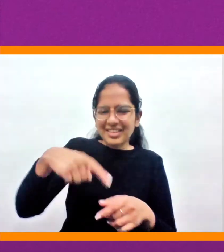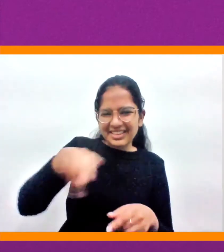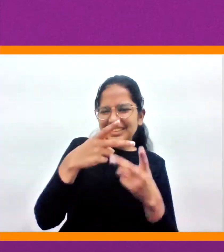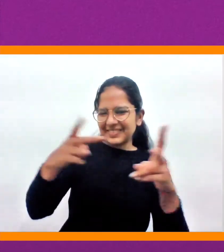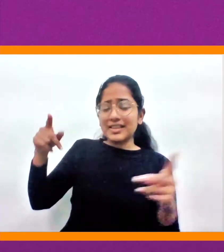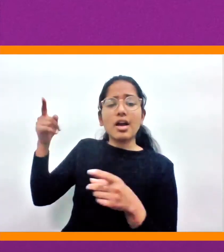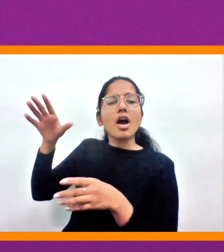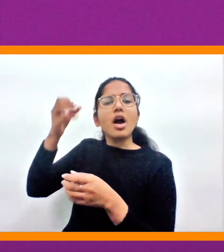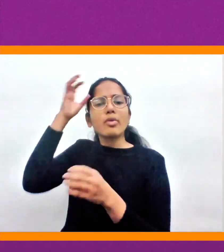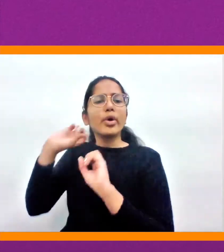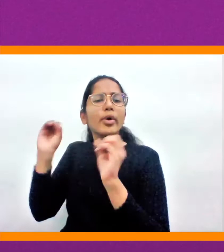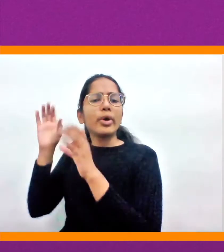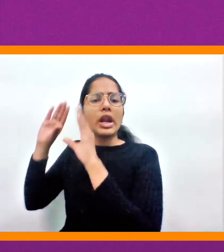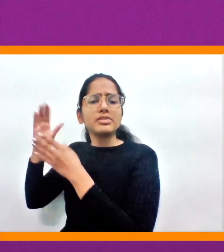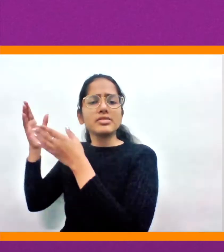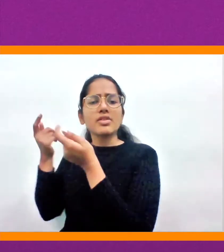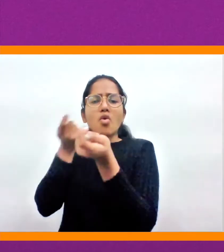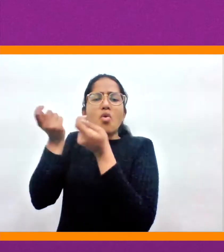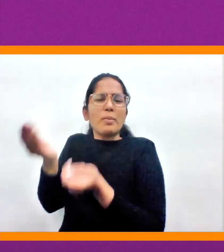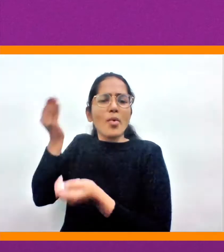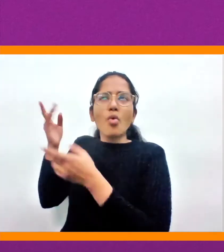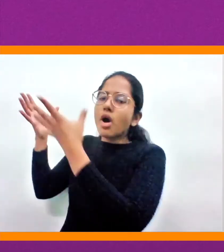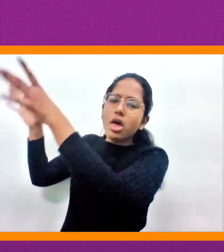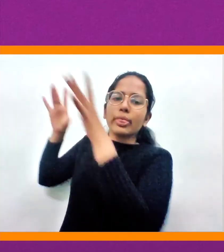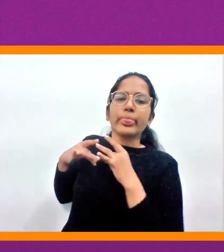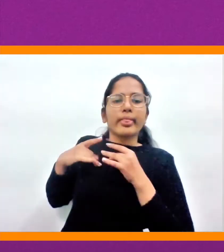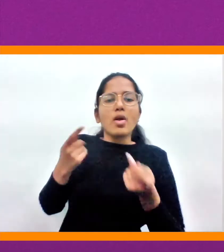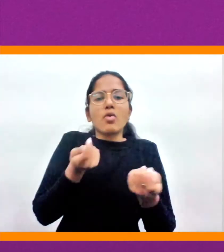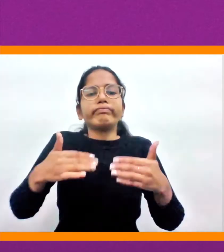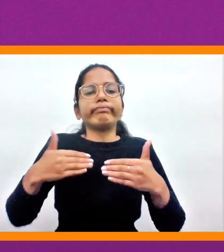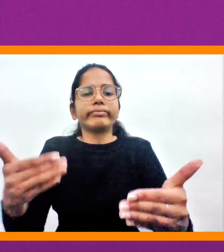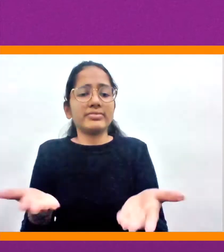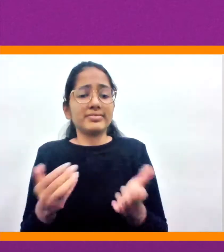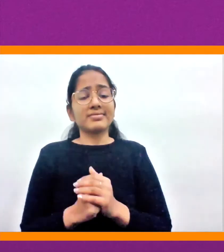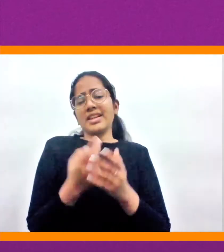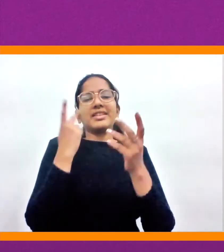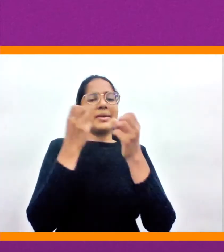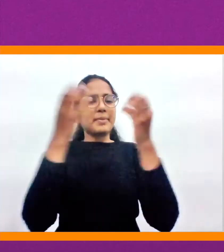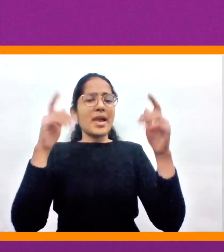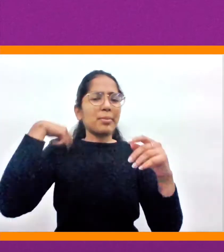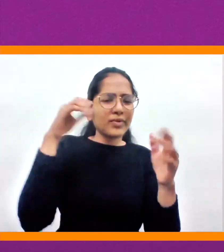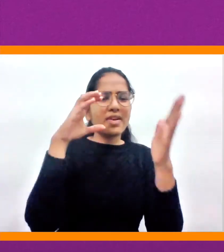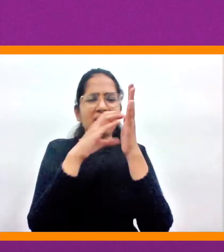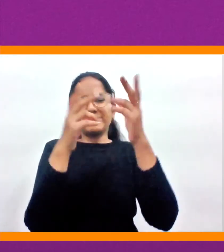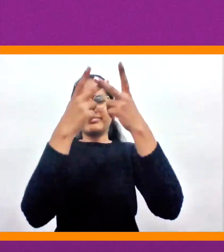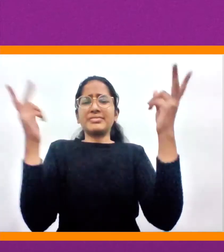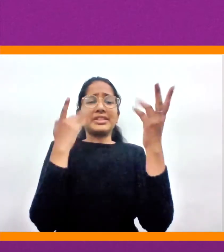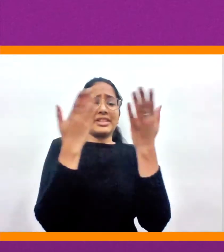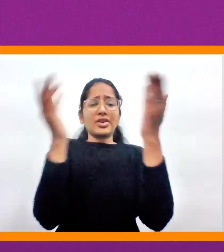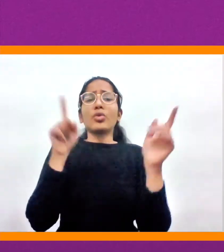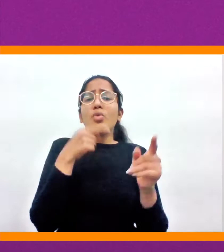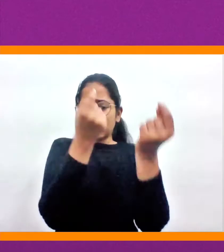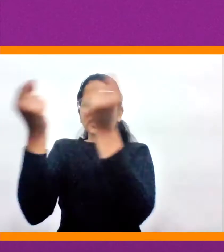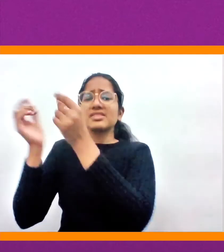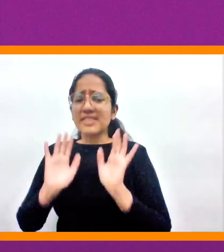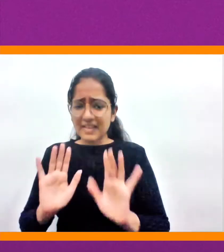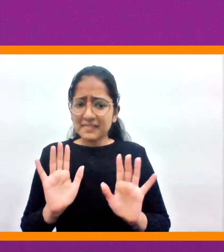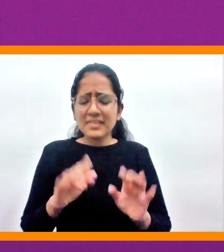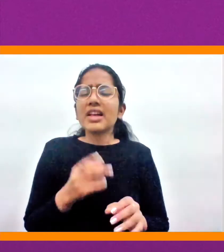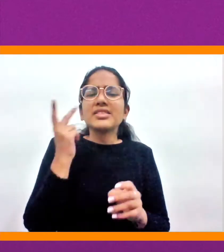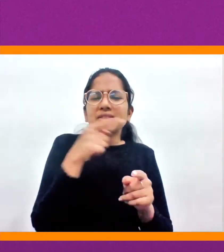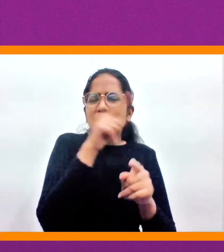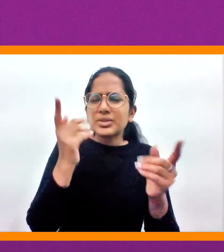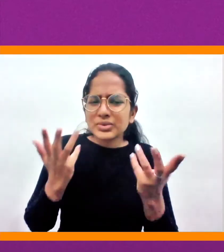of what consent actually is or what it looks like in practice, we can start by acknowledging that it is messy and